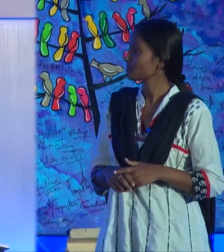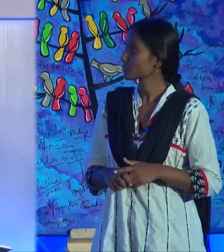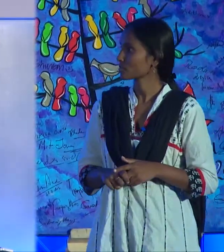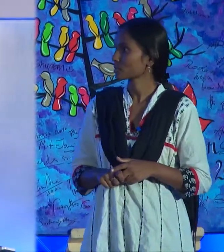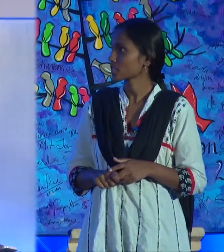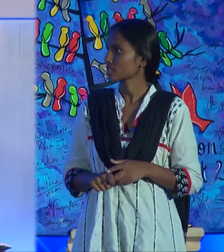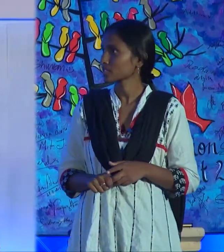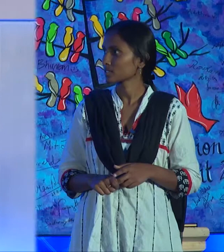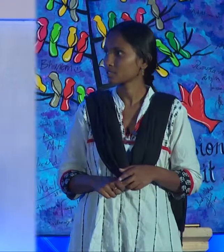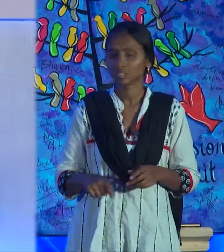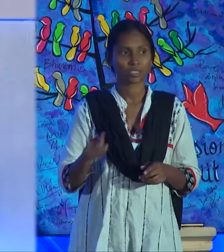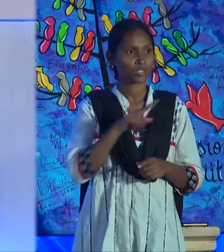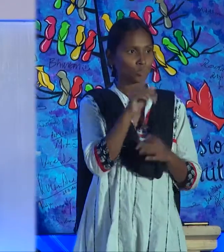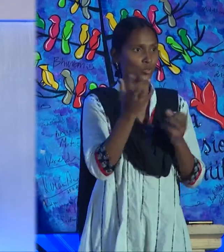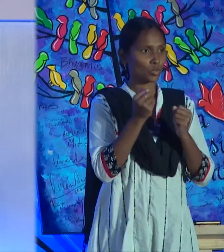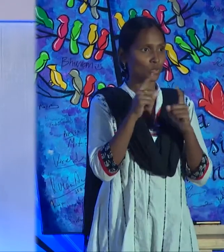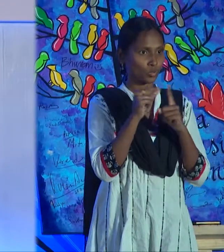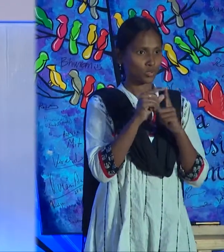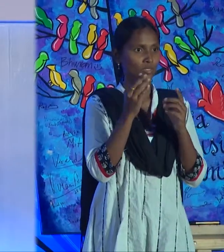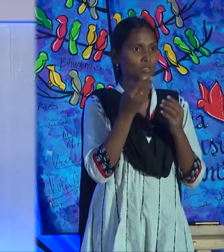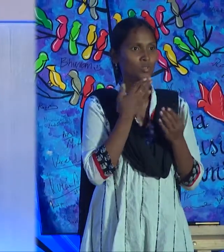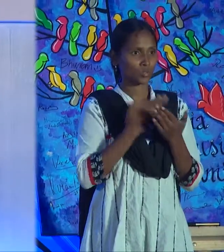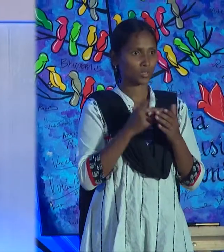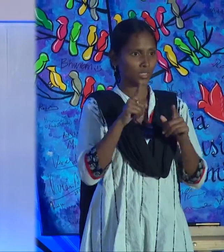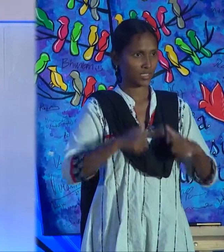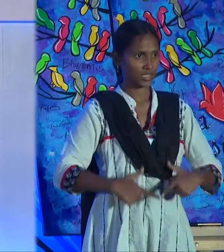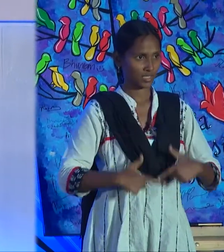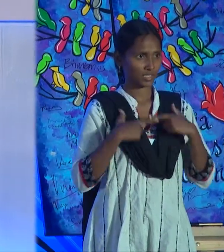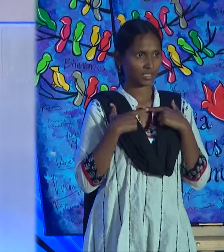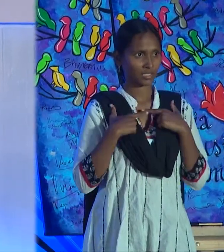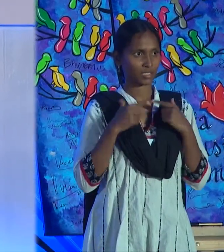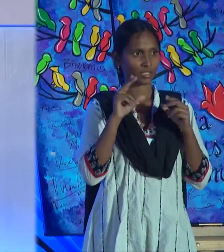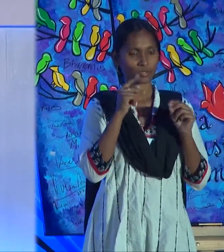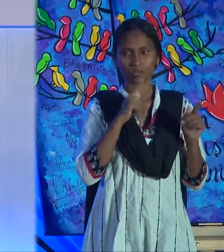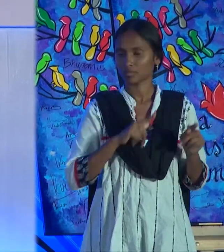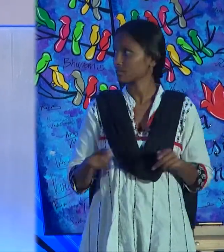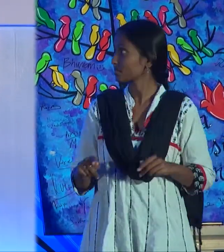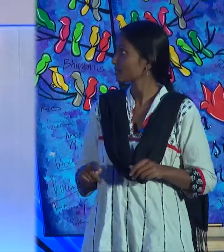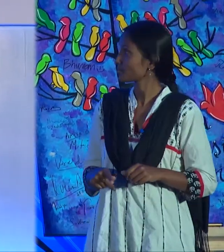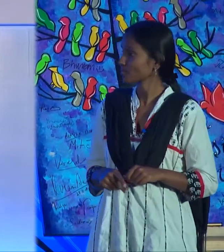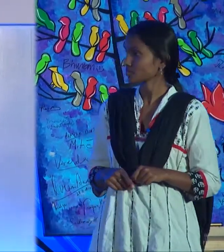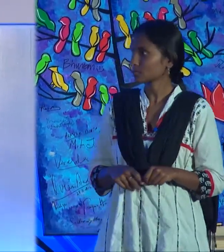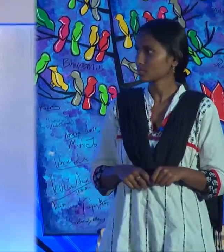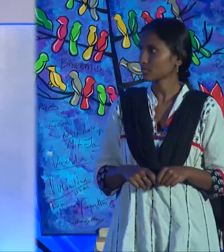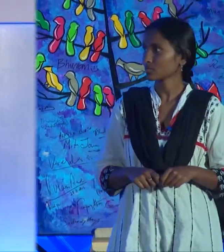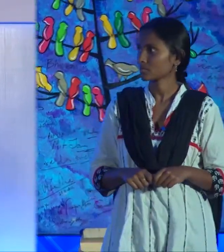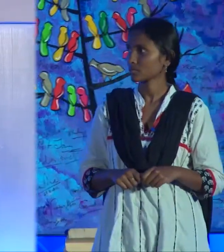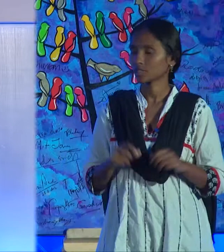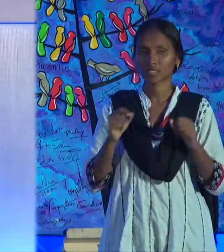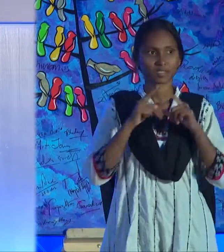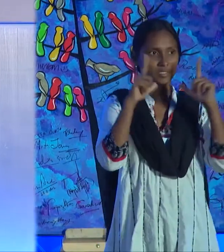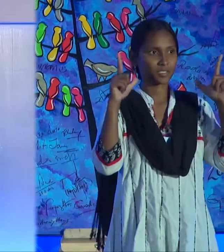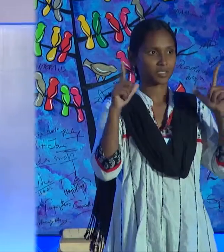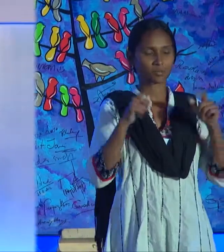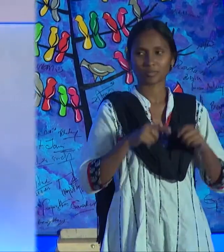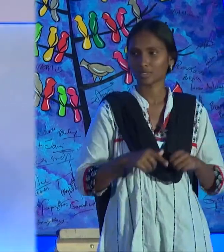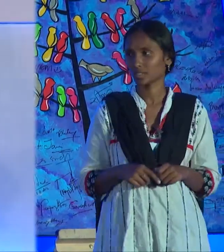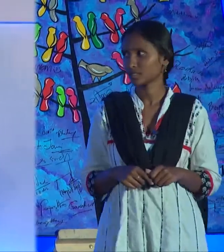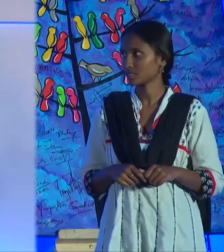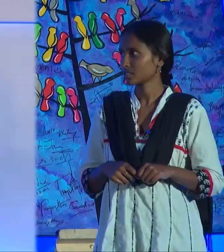You want to do something in life? Have the simple mindset, there's no plan B. You'll have surprising results. We've